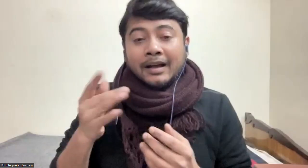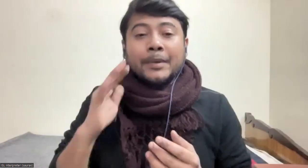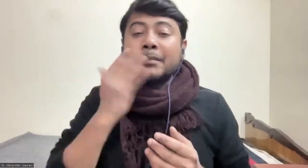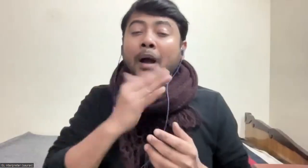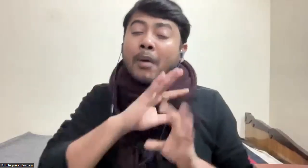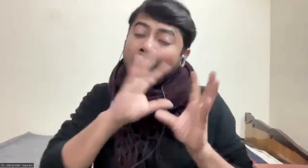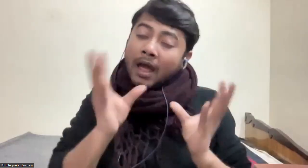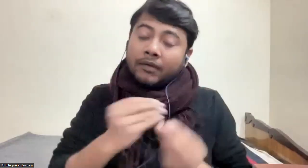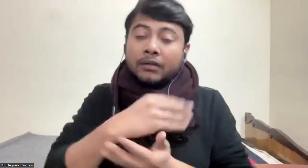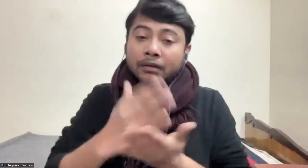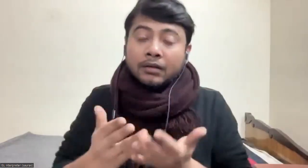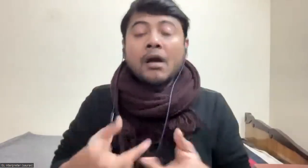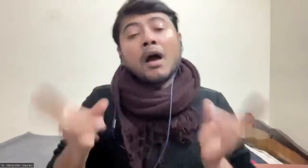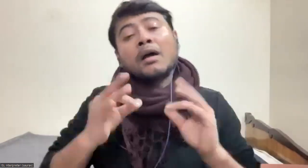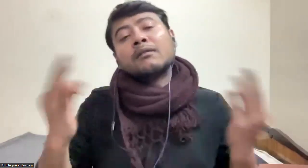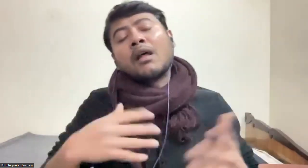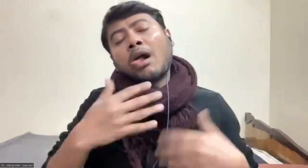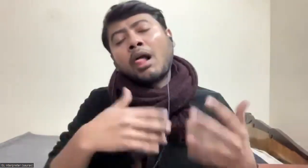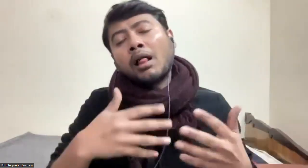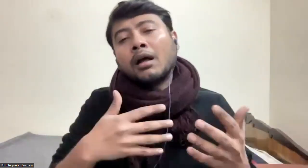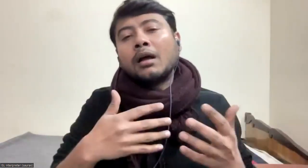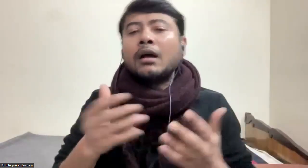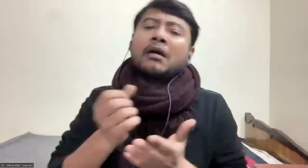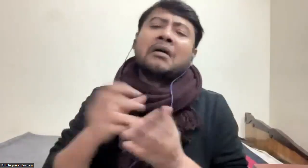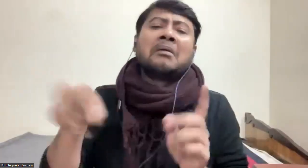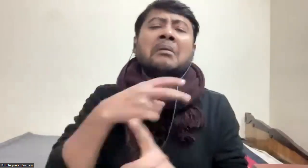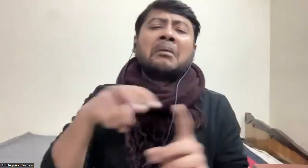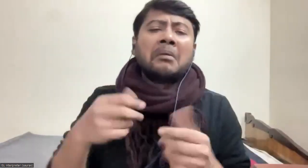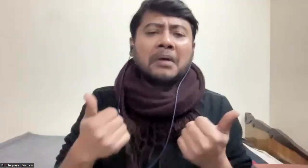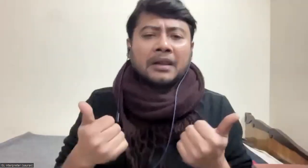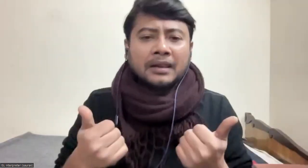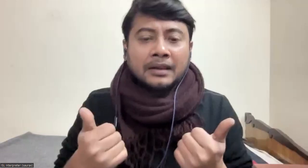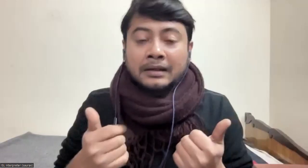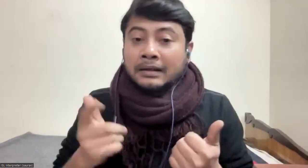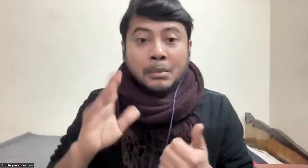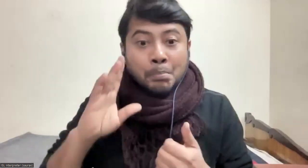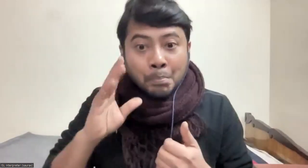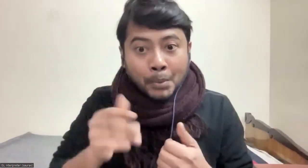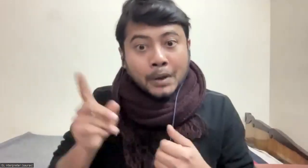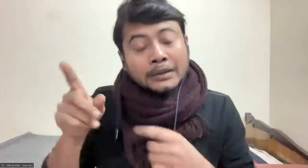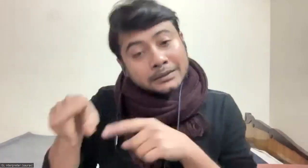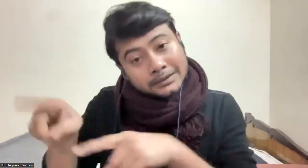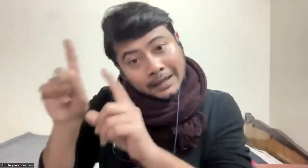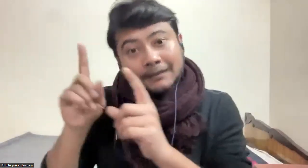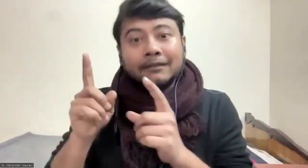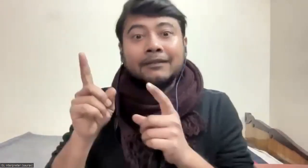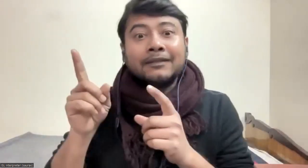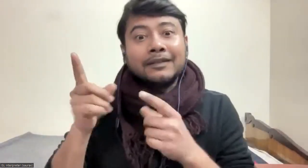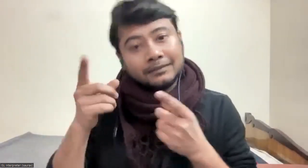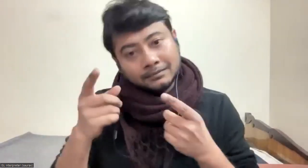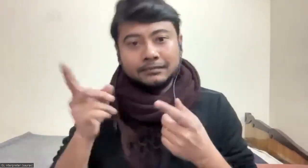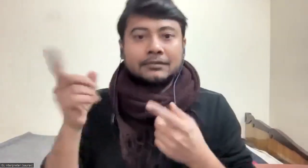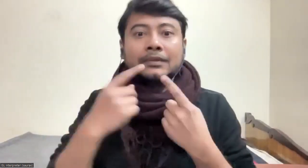So Prabhupada, he would often repeat that this is the greatest offense. So if you have